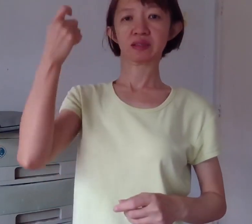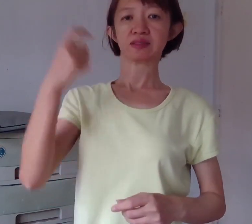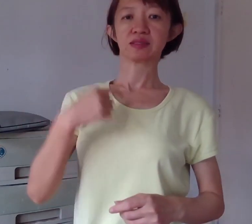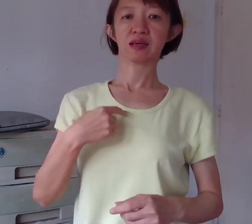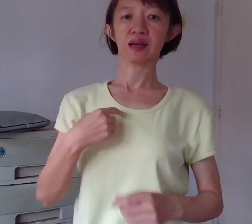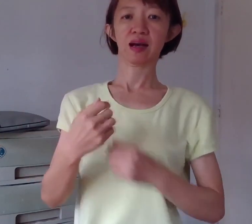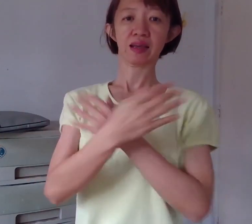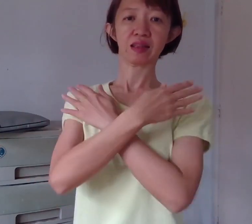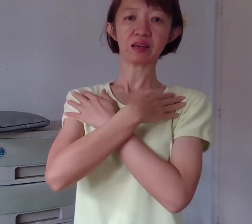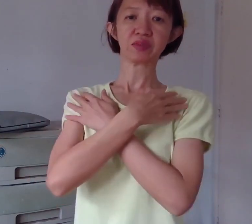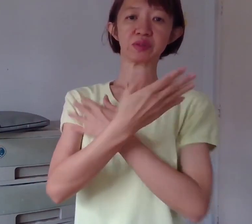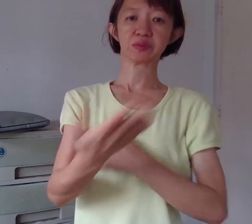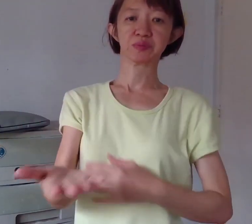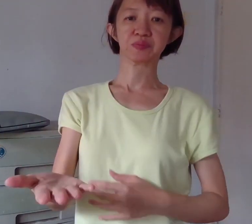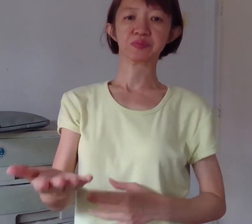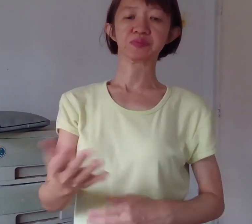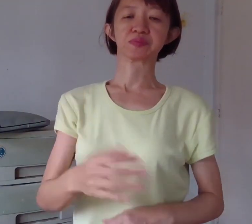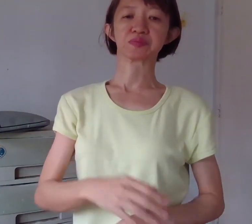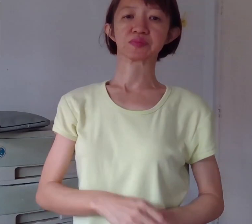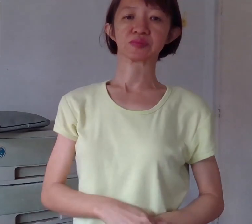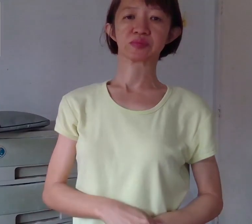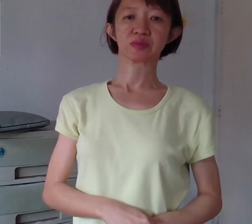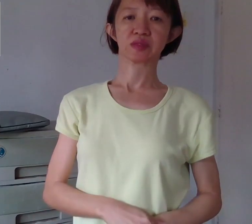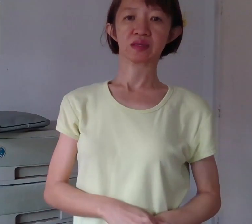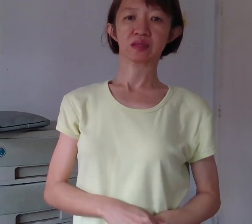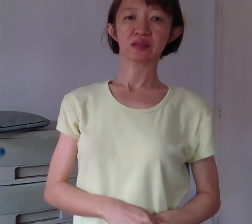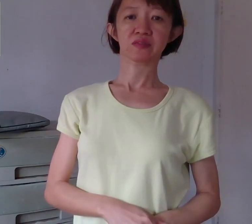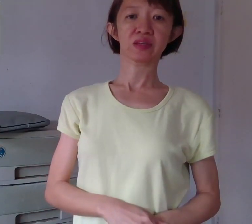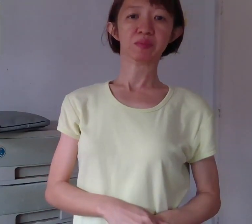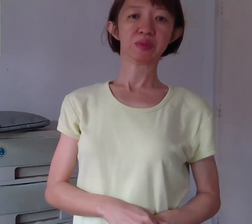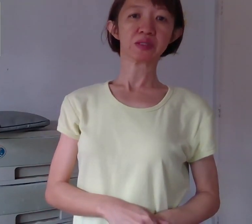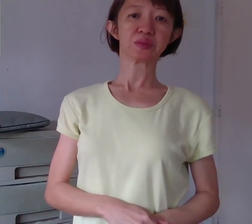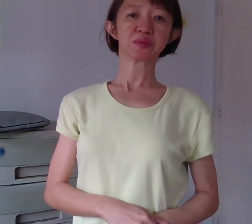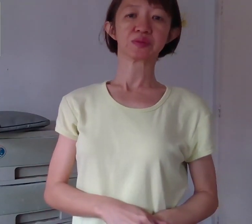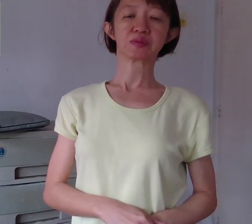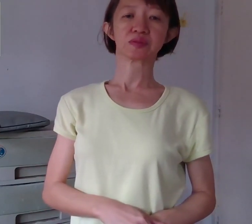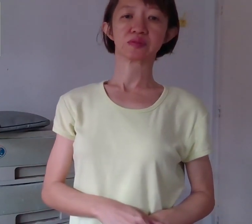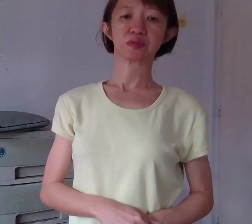because I love you. In Filipino,